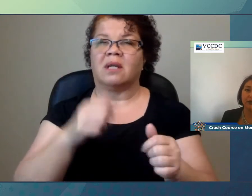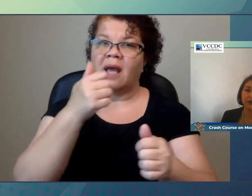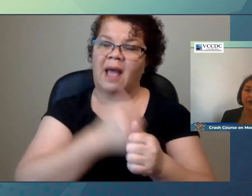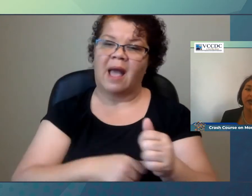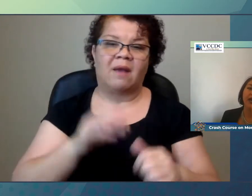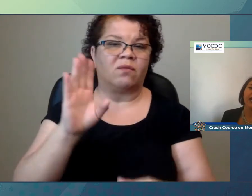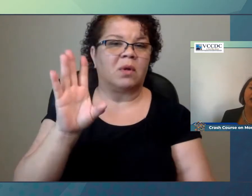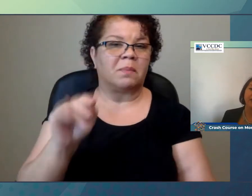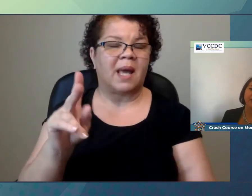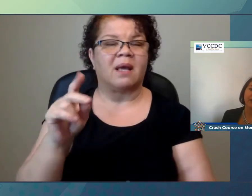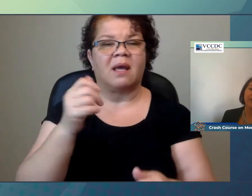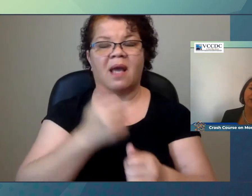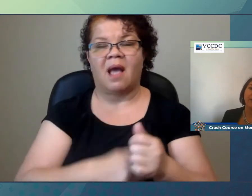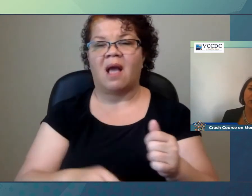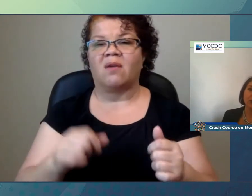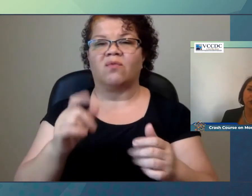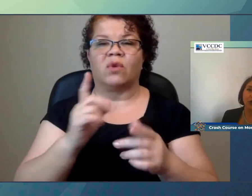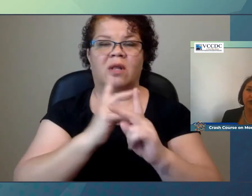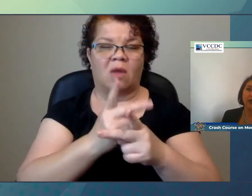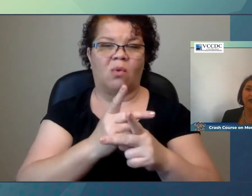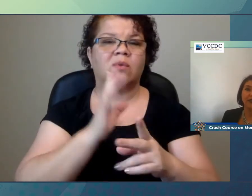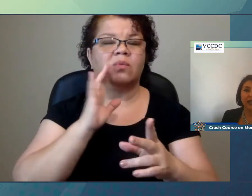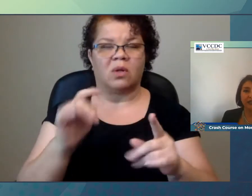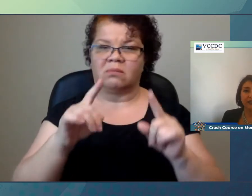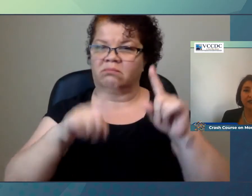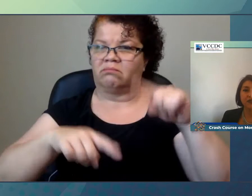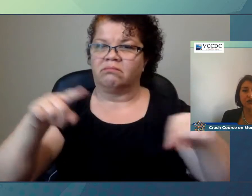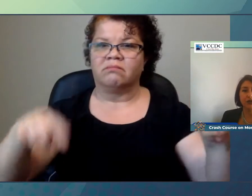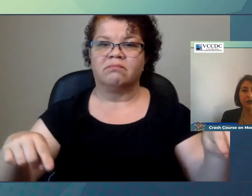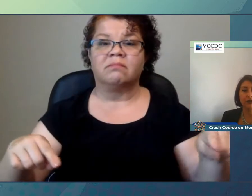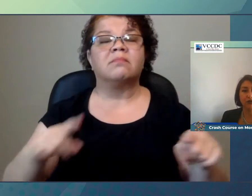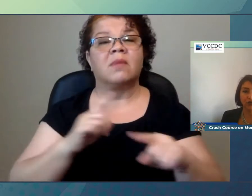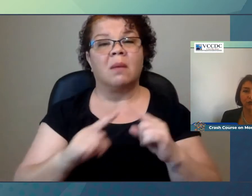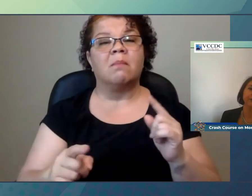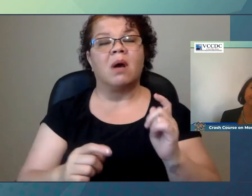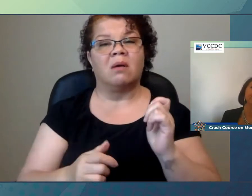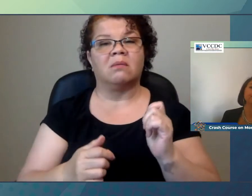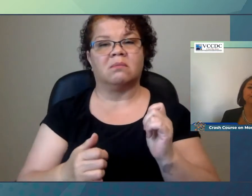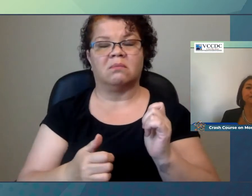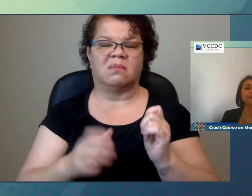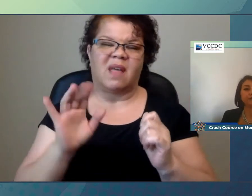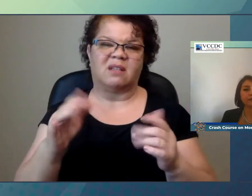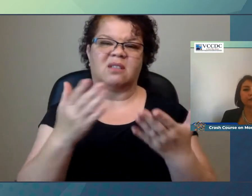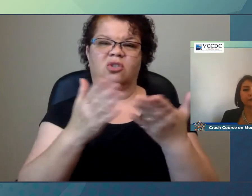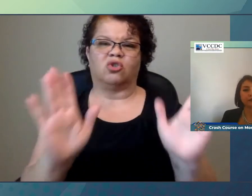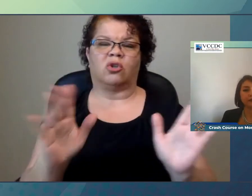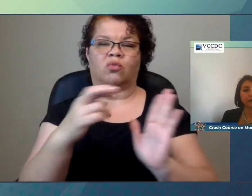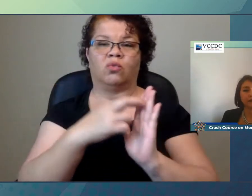single loan. However, for the most part, that is the general rule.